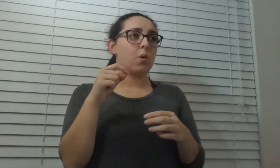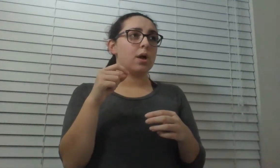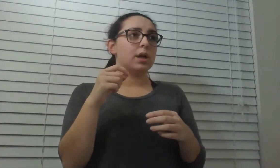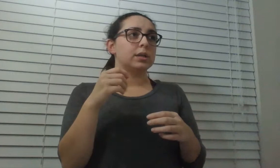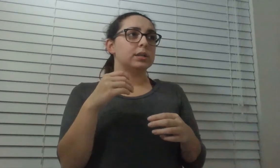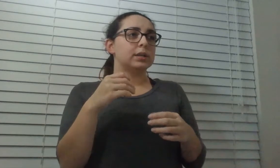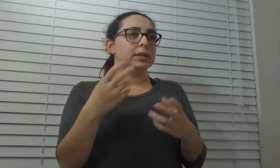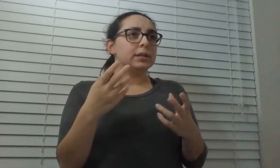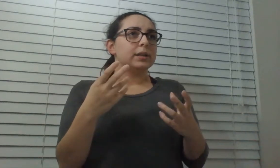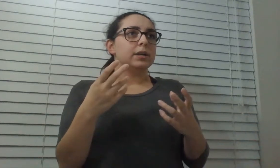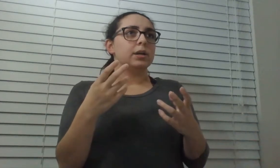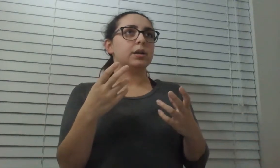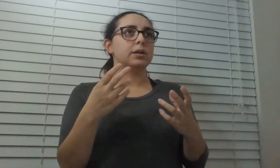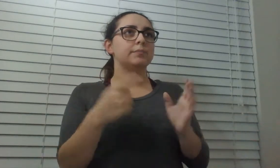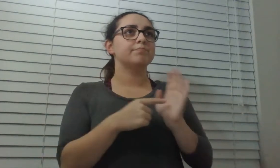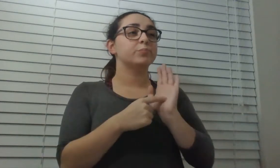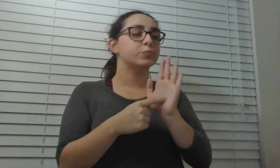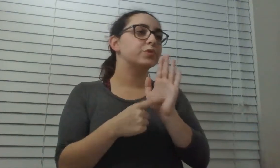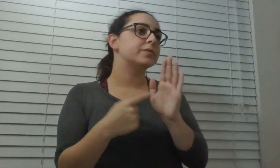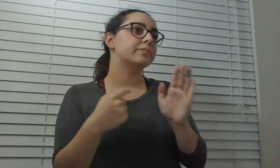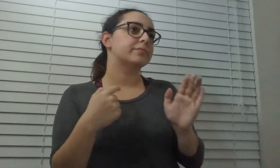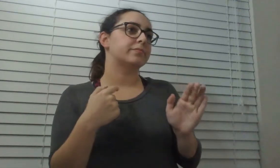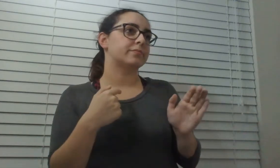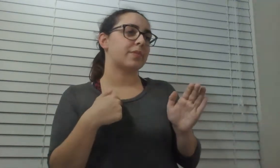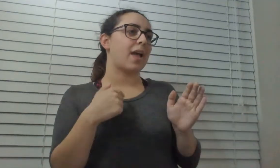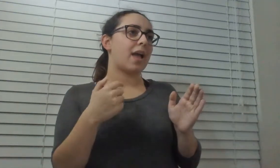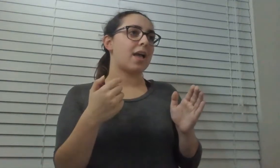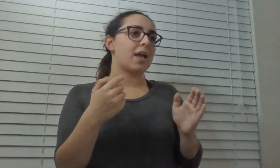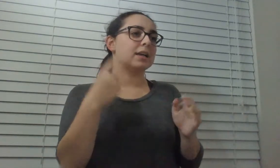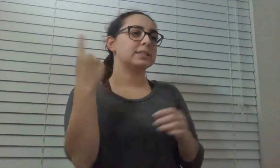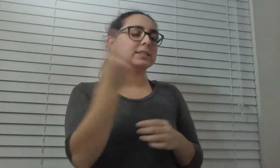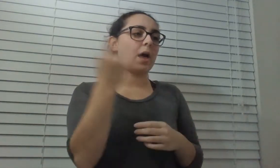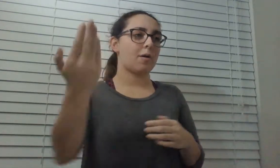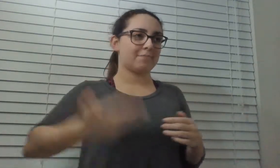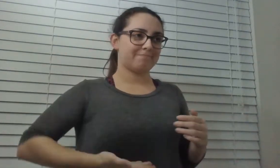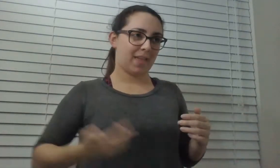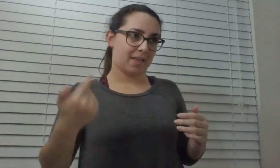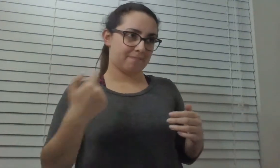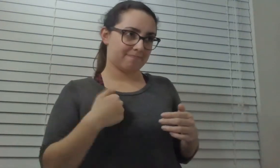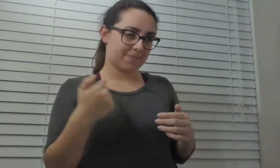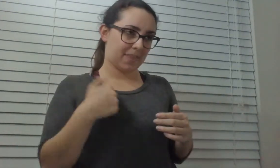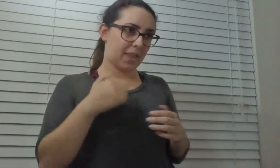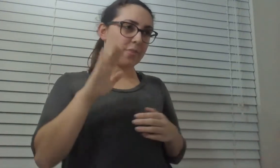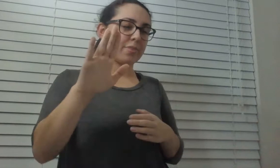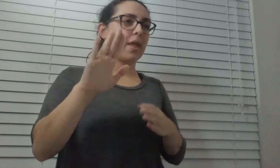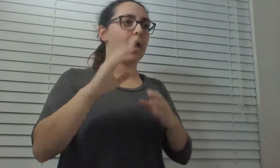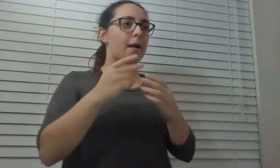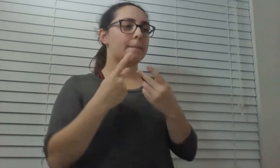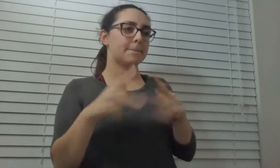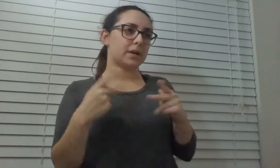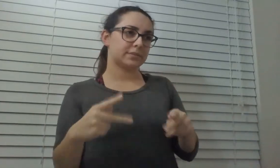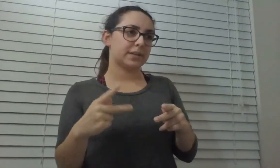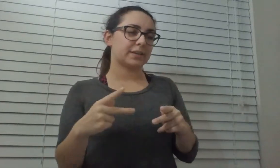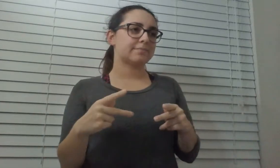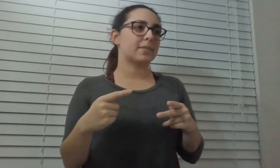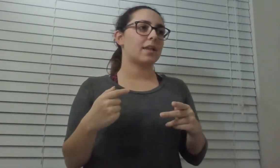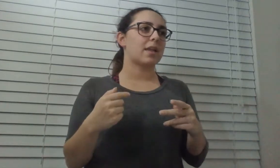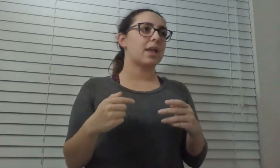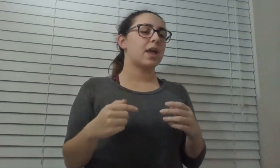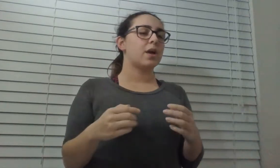that I had been invited to a birthday party, and that there was a hope of making a friendship. And I